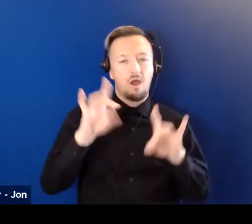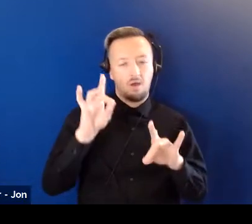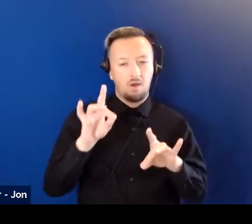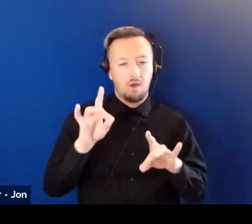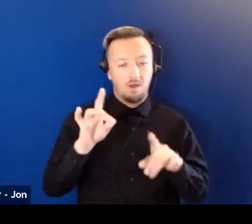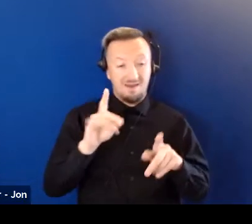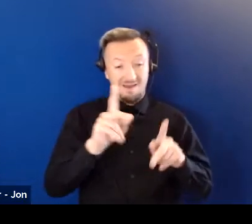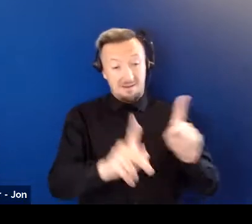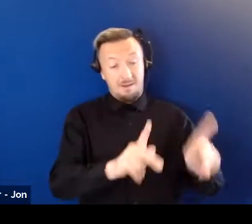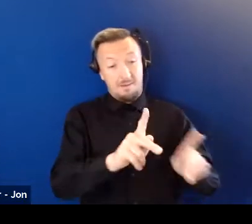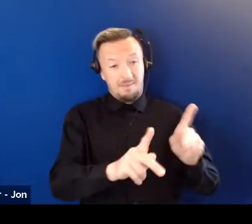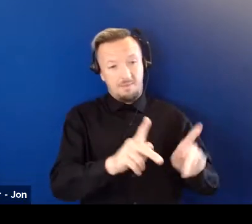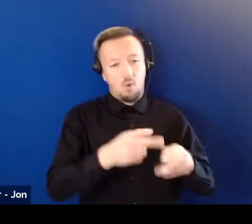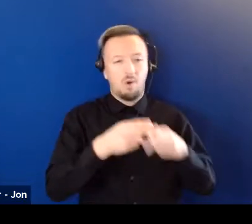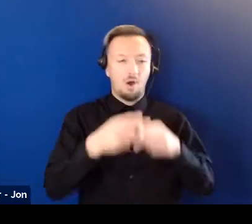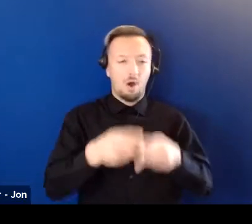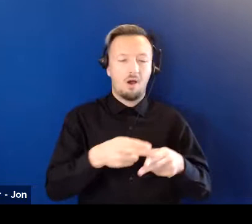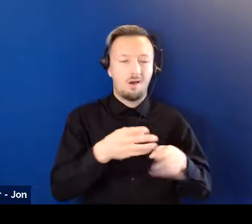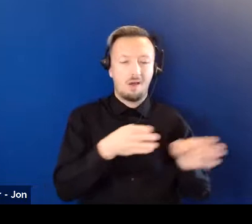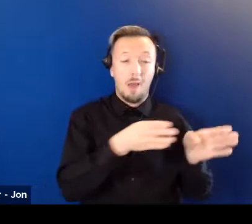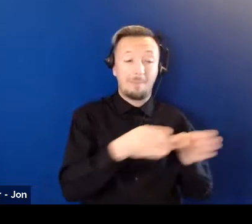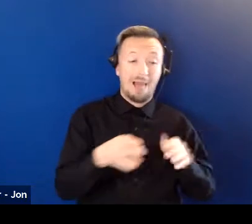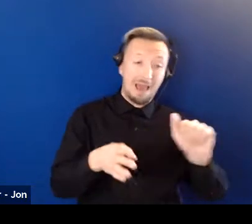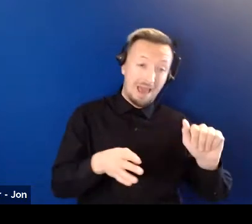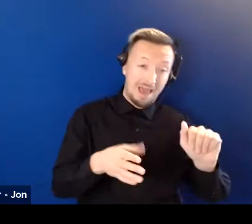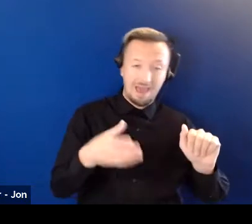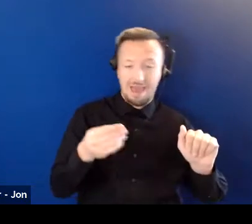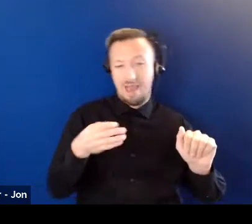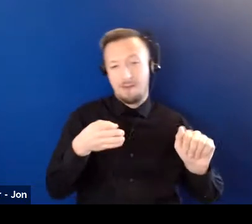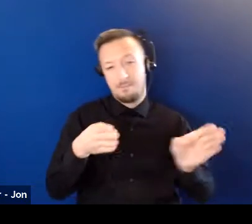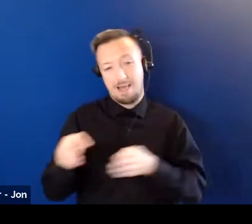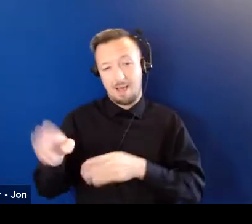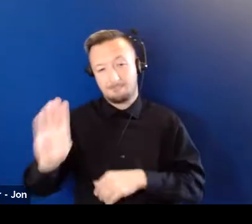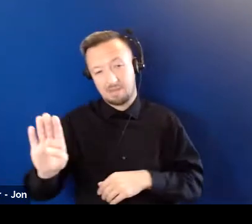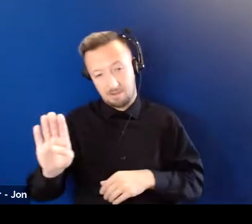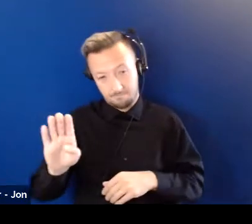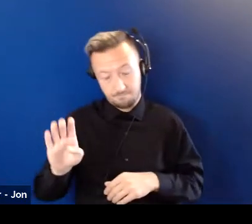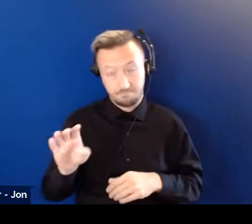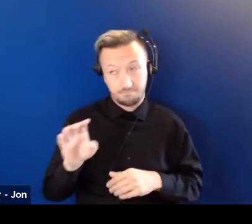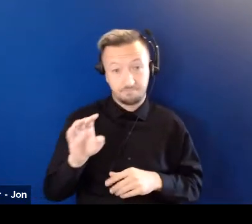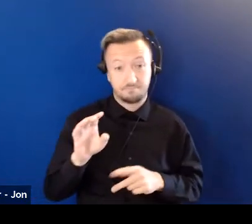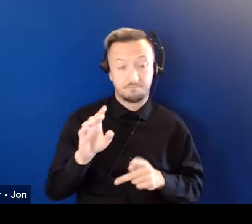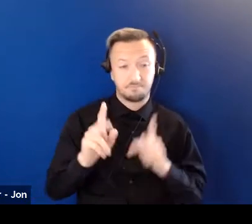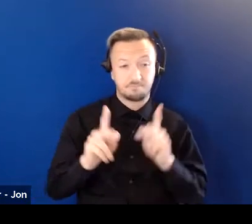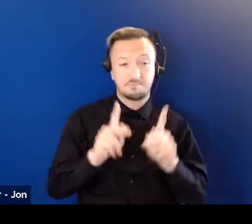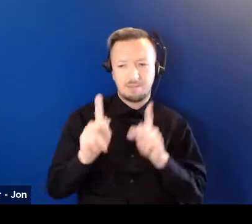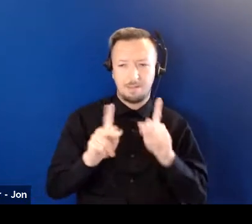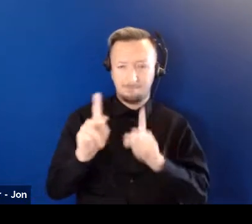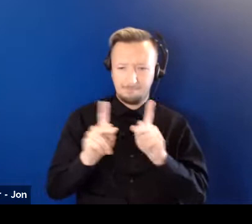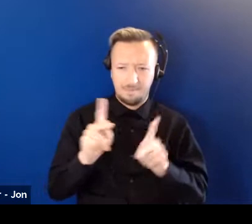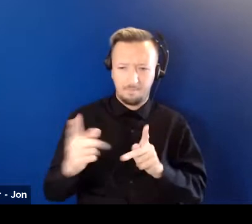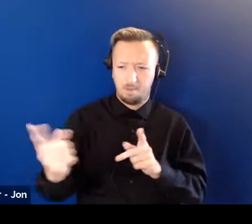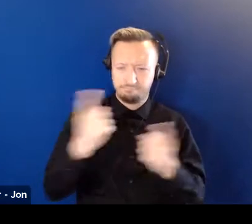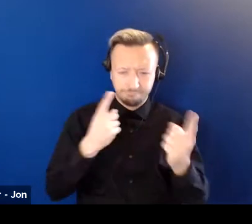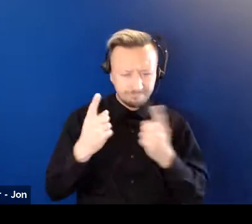as we called them Plan A and Plan B. People coming in to ask about filing for disability